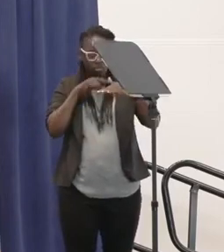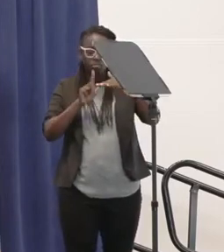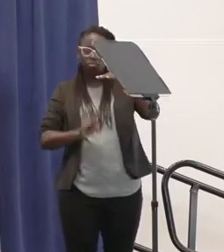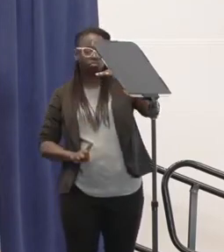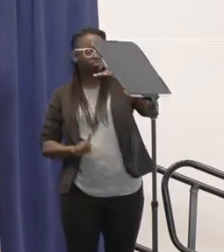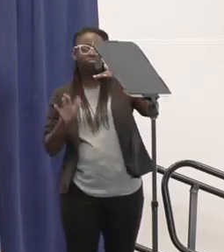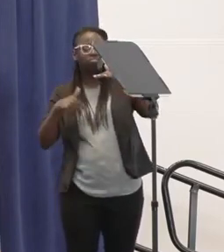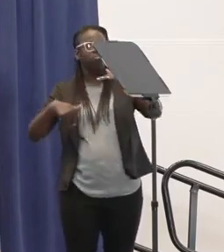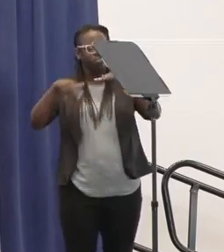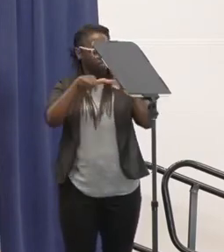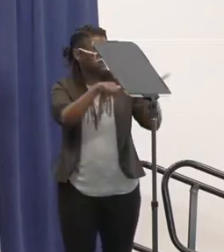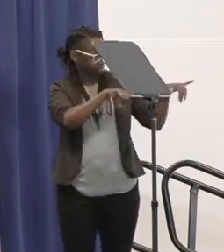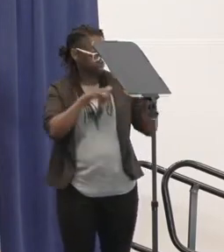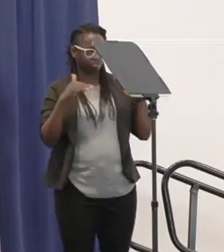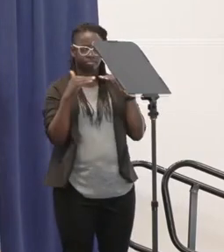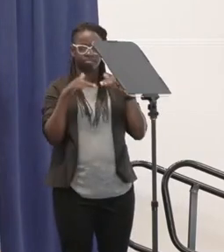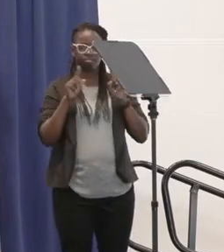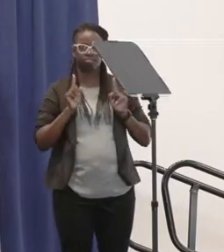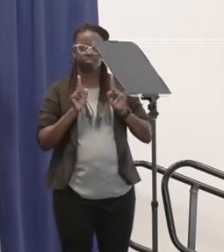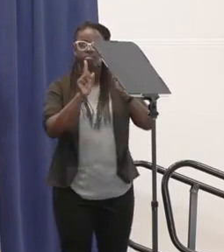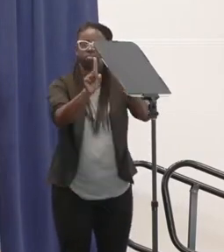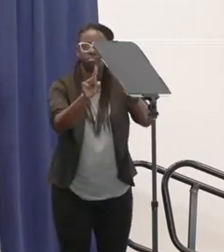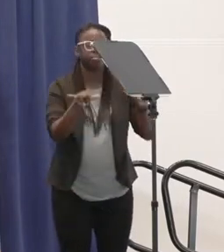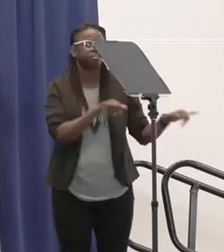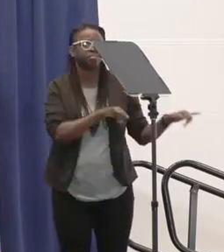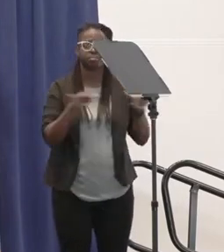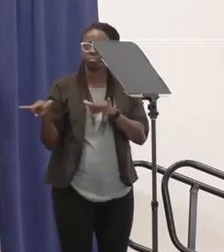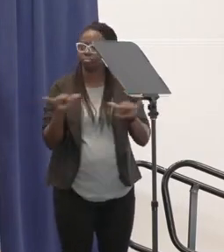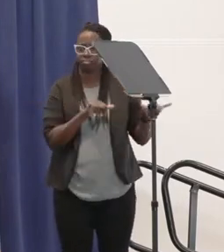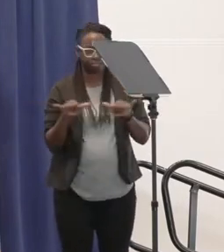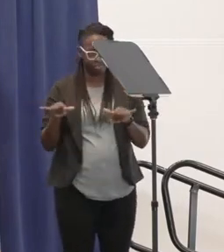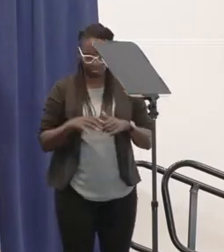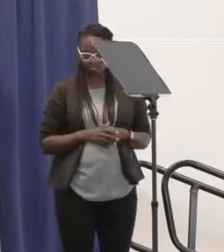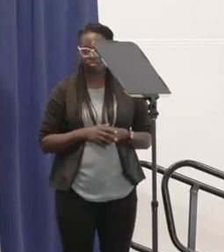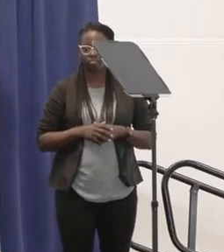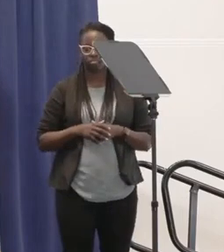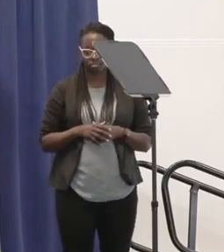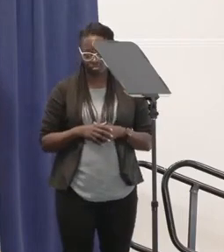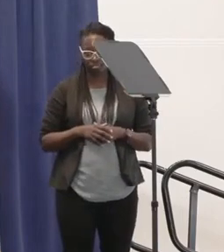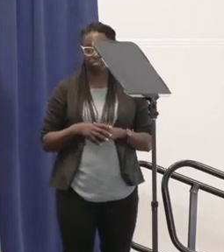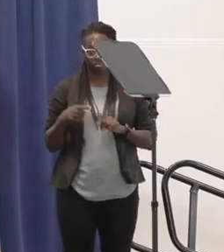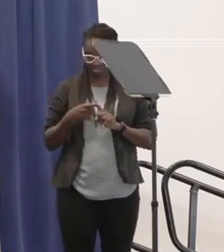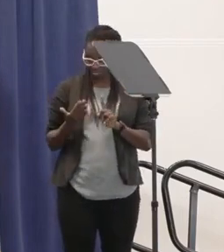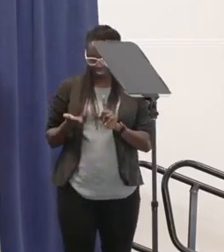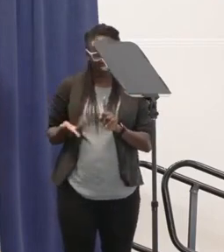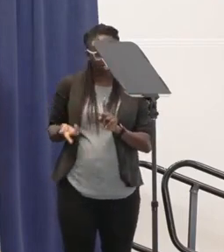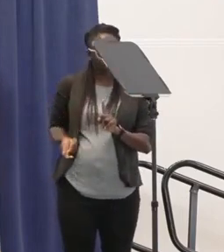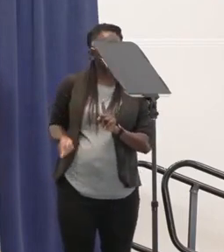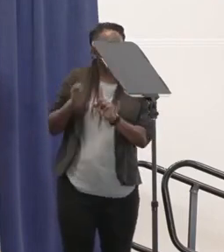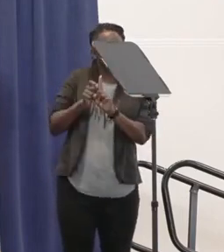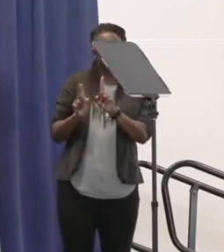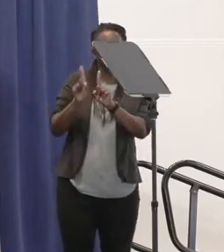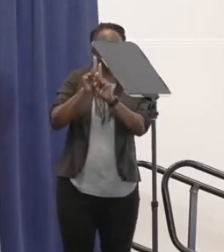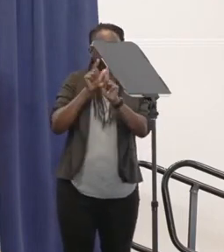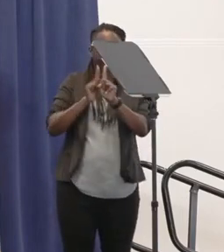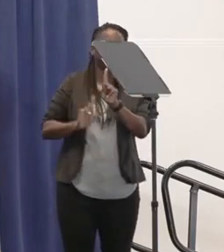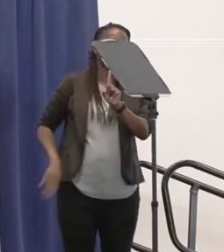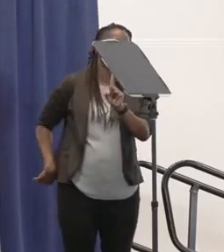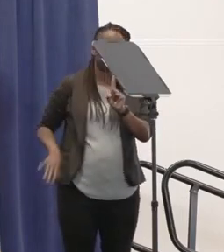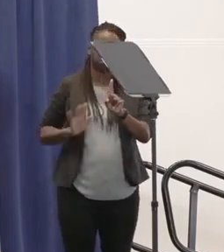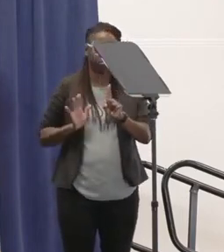to assume that America provides a level playing field for all students. It doesn't. We don't. We never